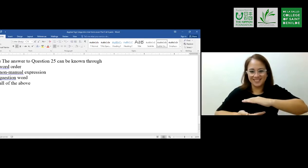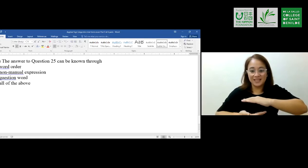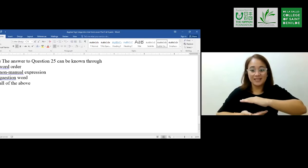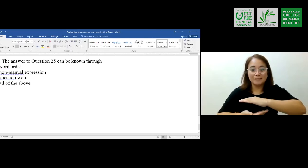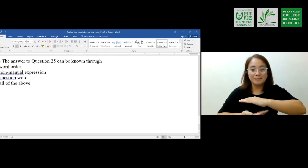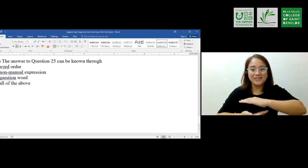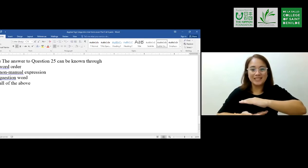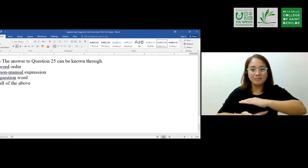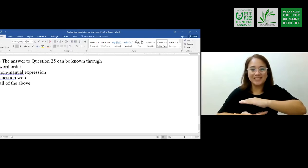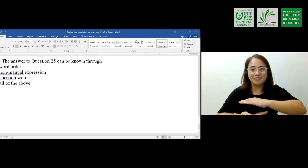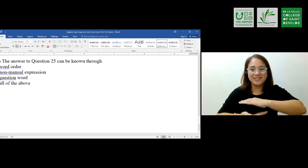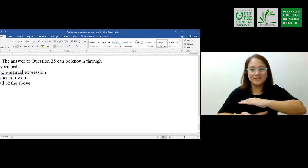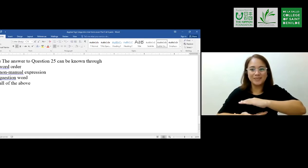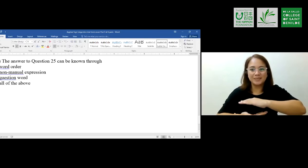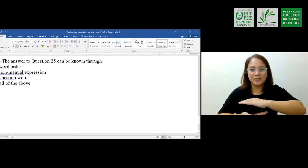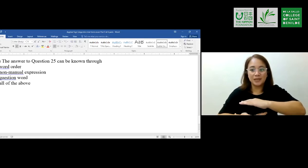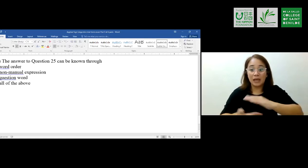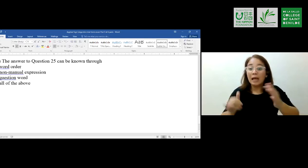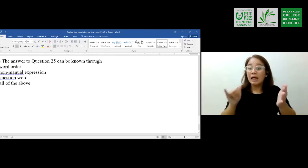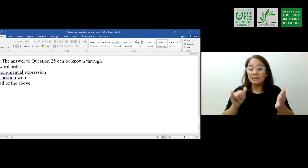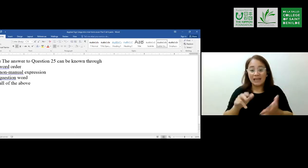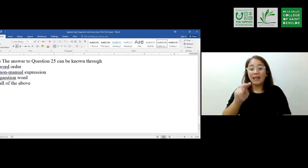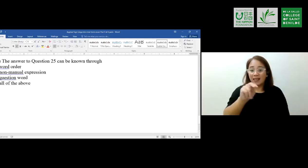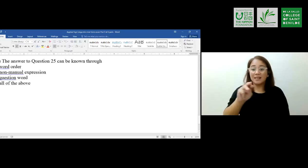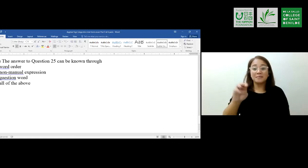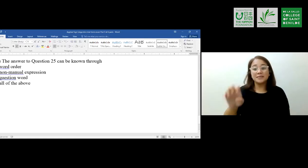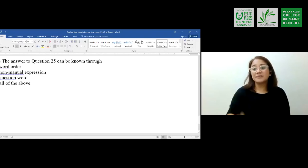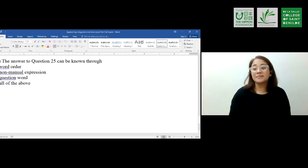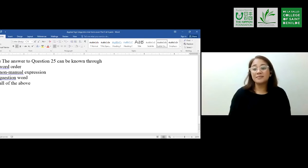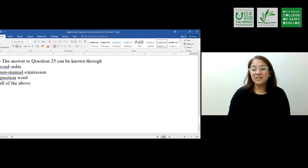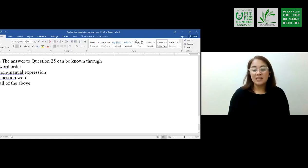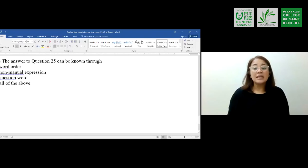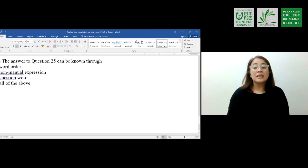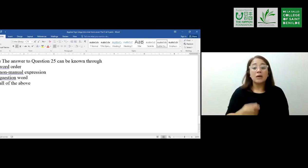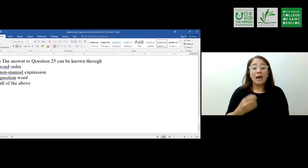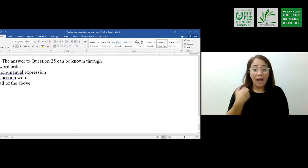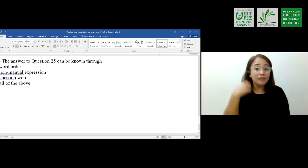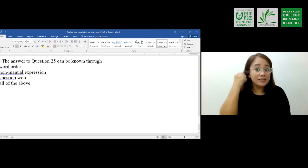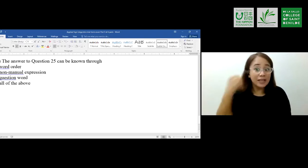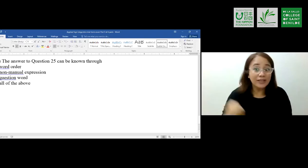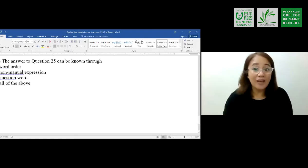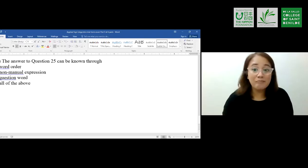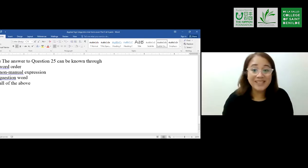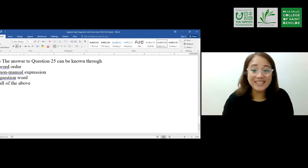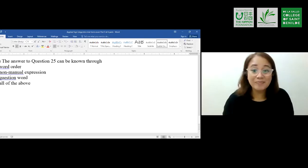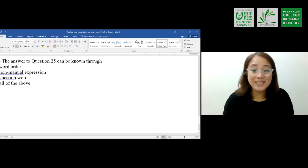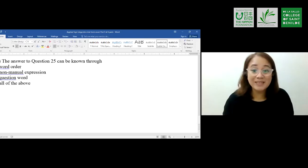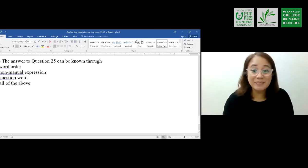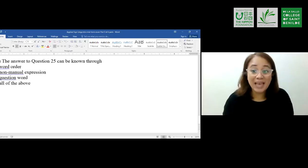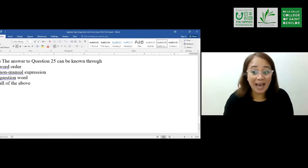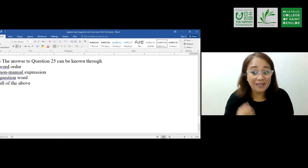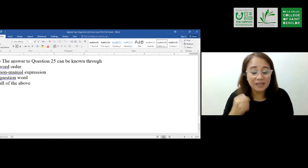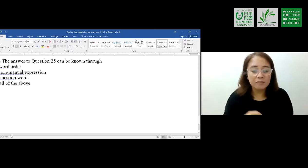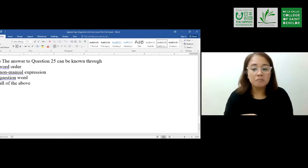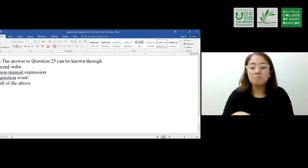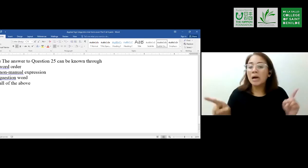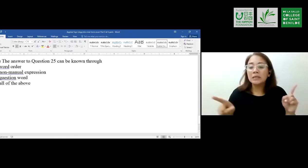Okay, so that's non-manual, even though it's voicing, but it's not voicing